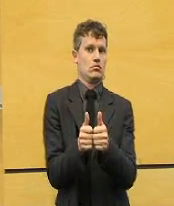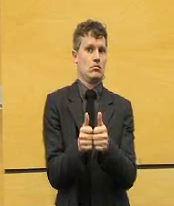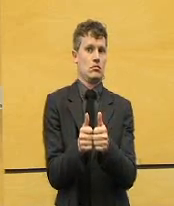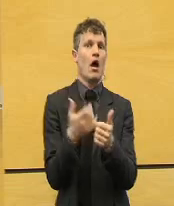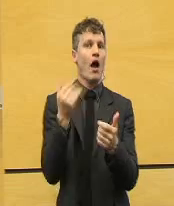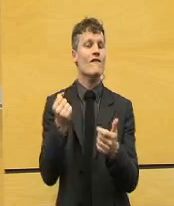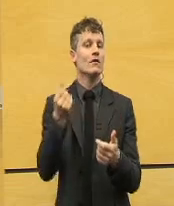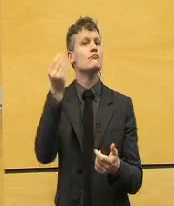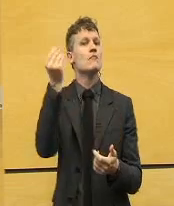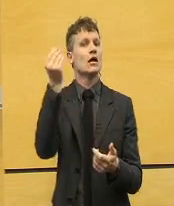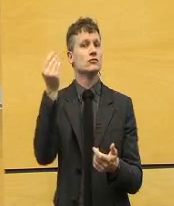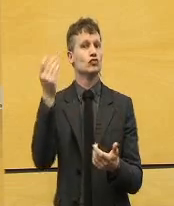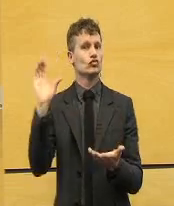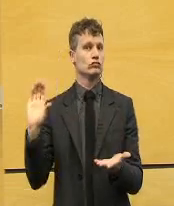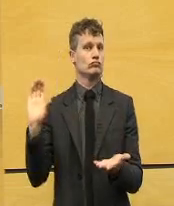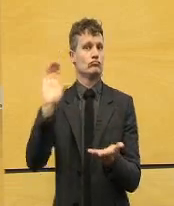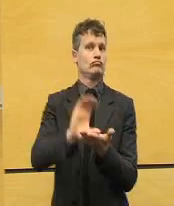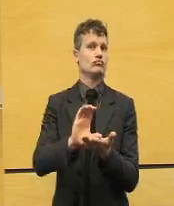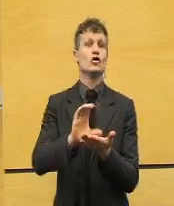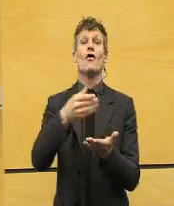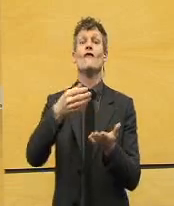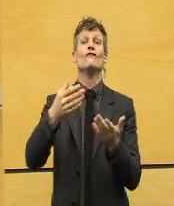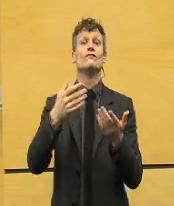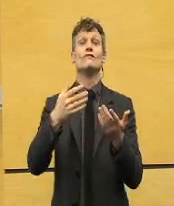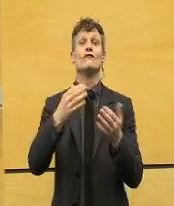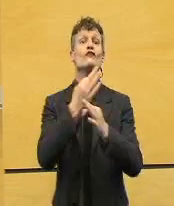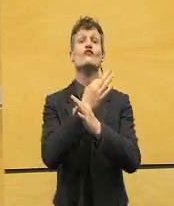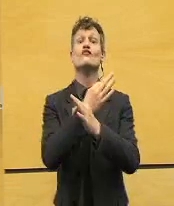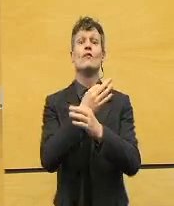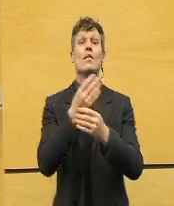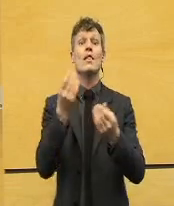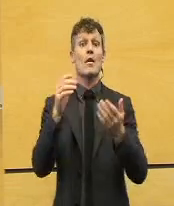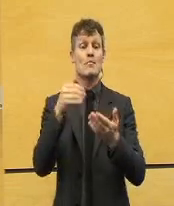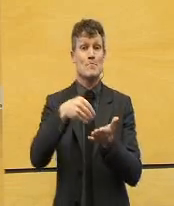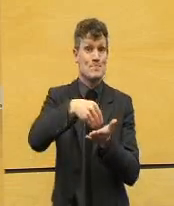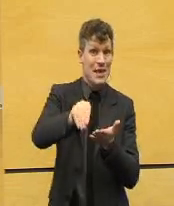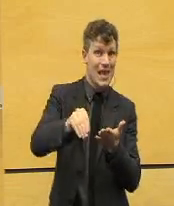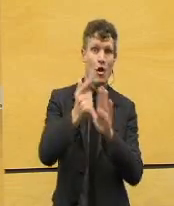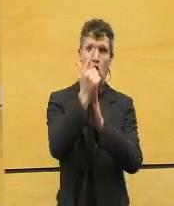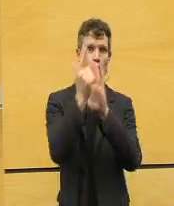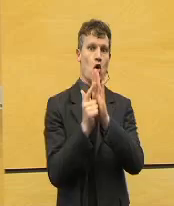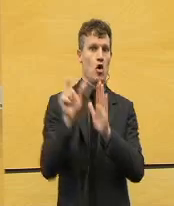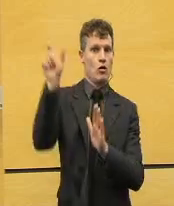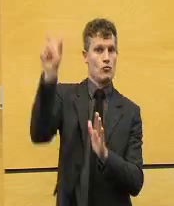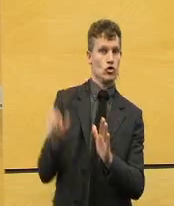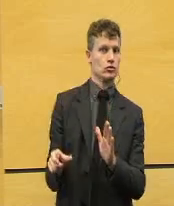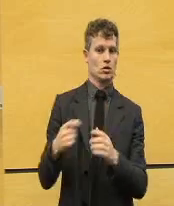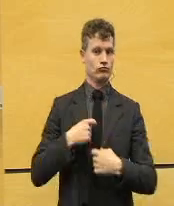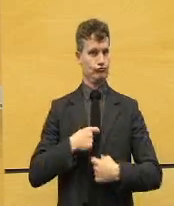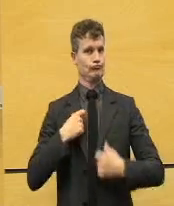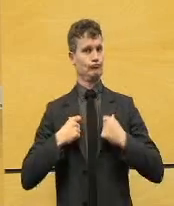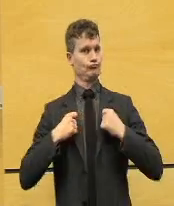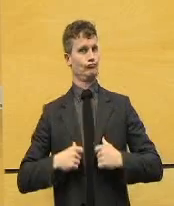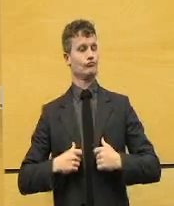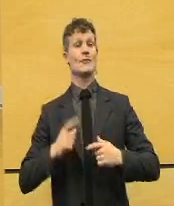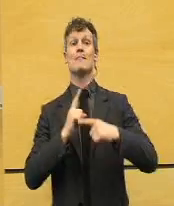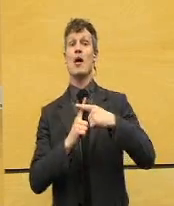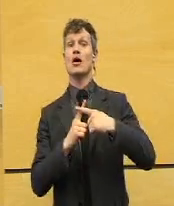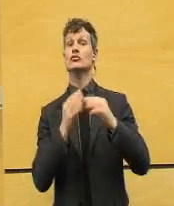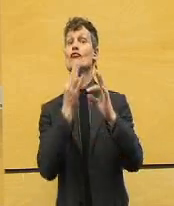financial support, free lawyer, sign language interpreter. Thailand recognizes